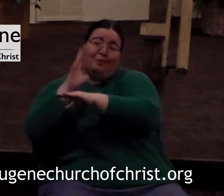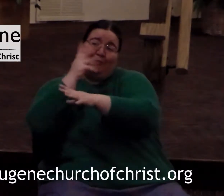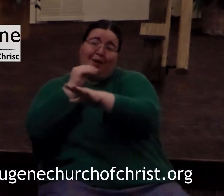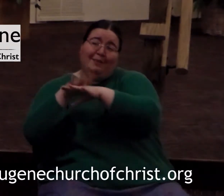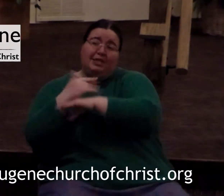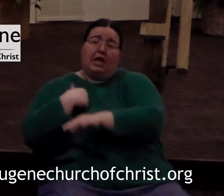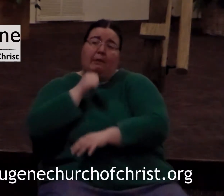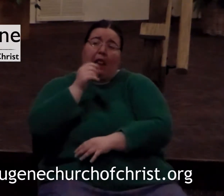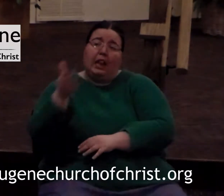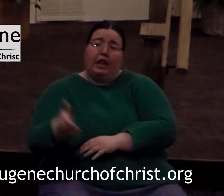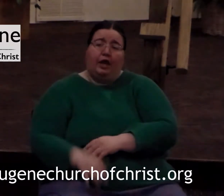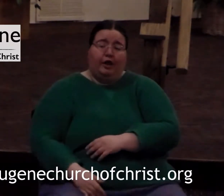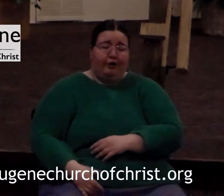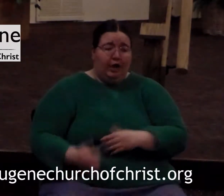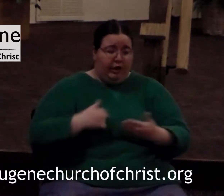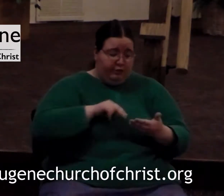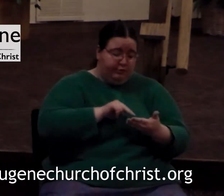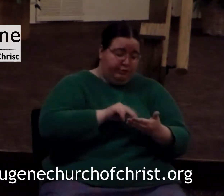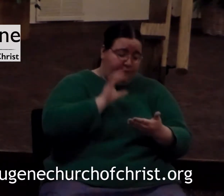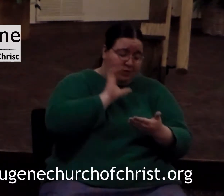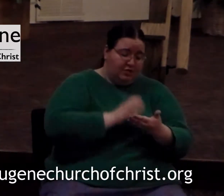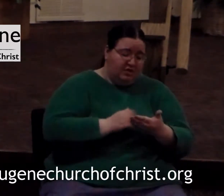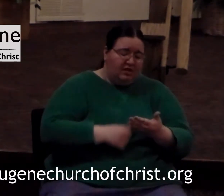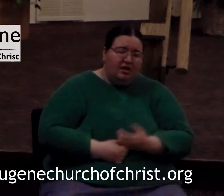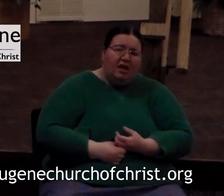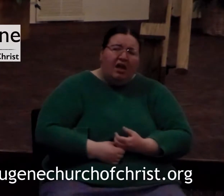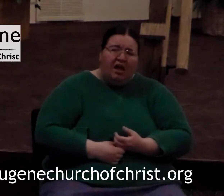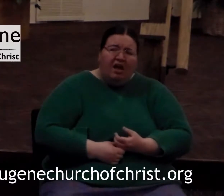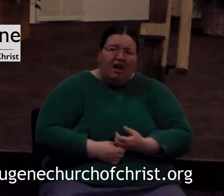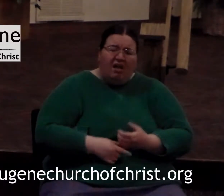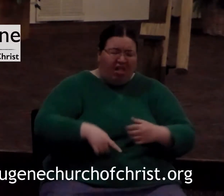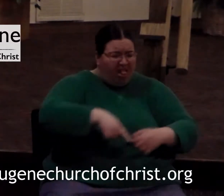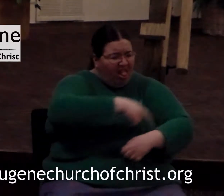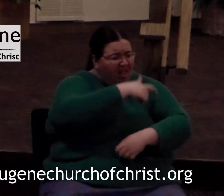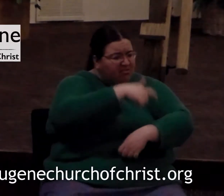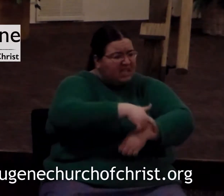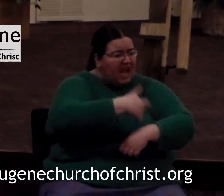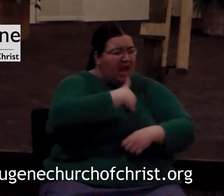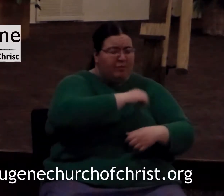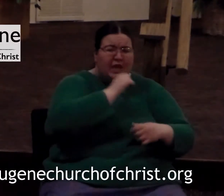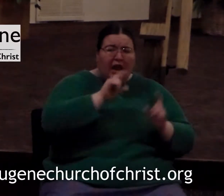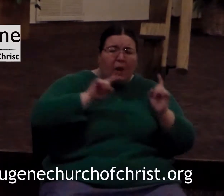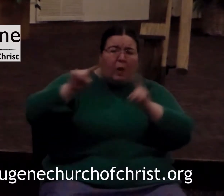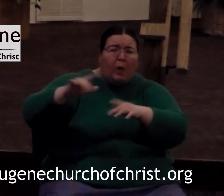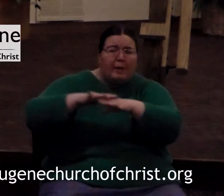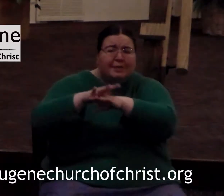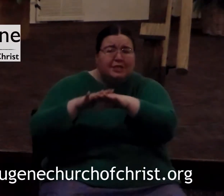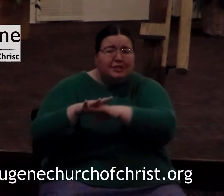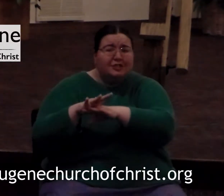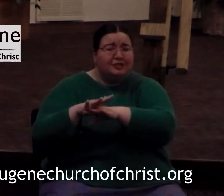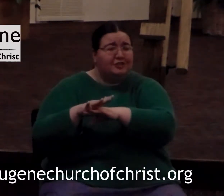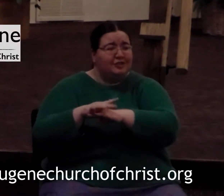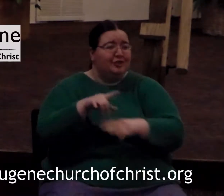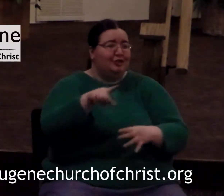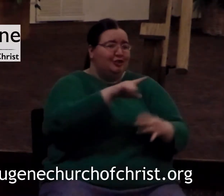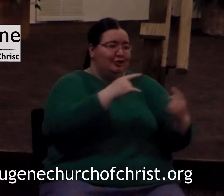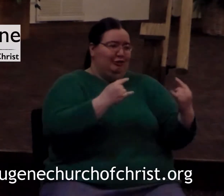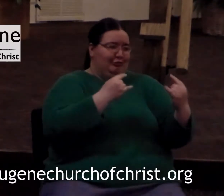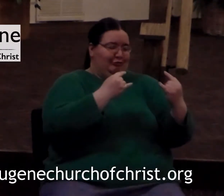pictures and I thought to myself, we haven't been to the coast in too long. And you guys have laughed at us along the way because we like the coast and we go there every chance we get. But